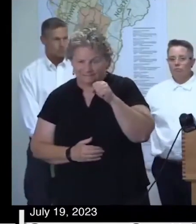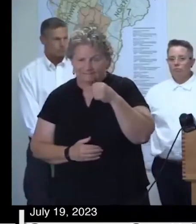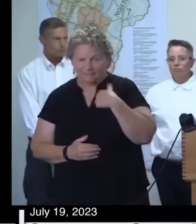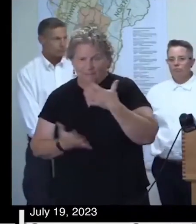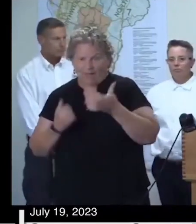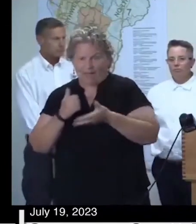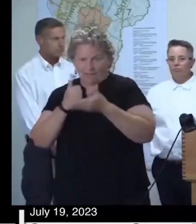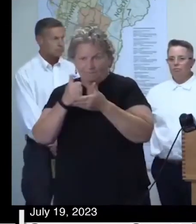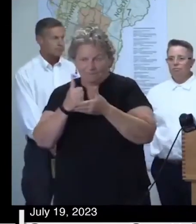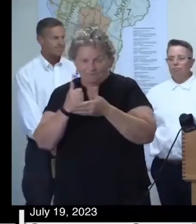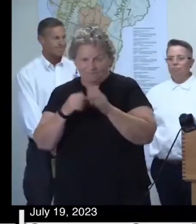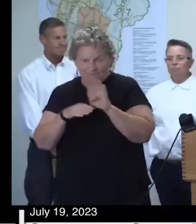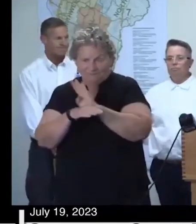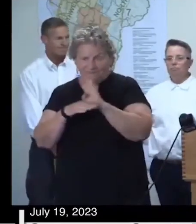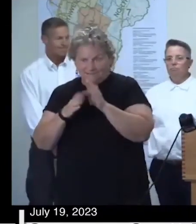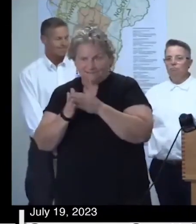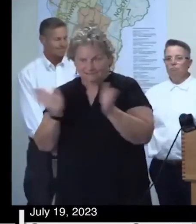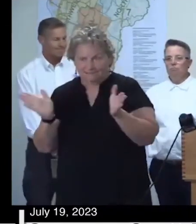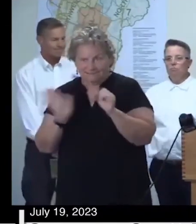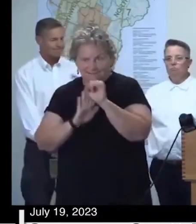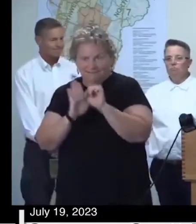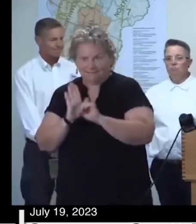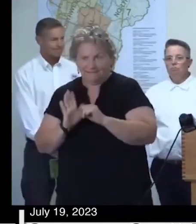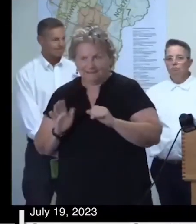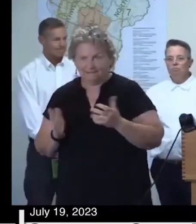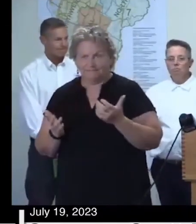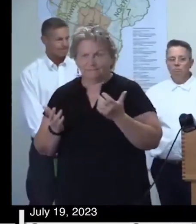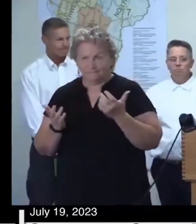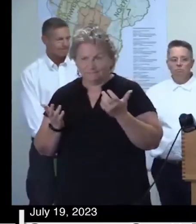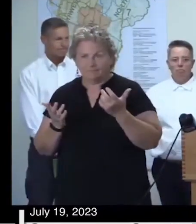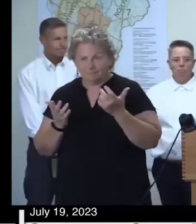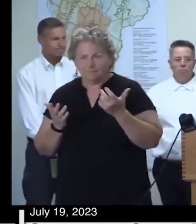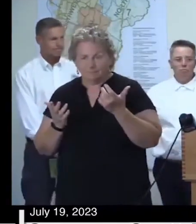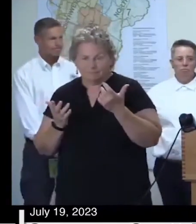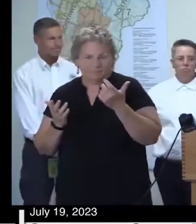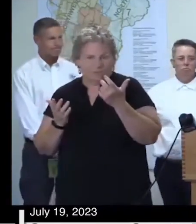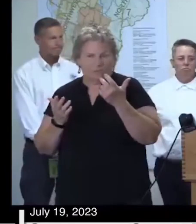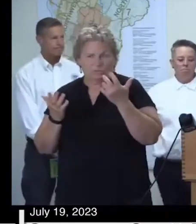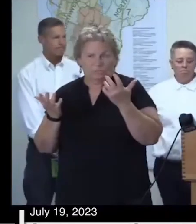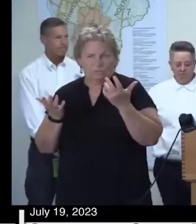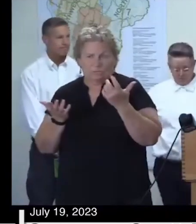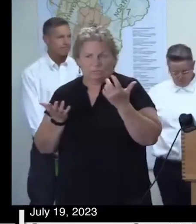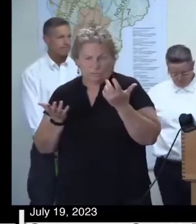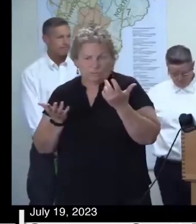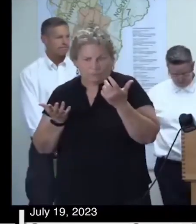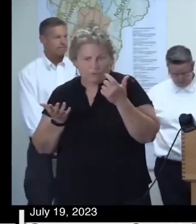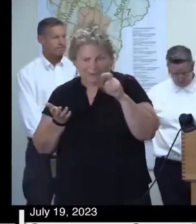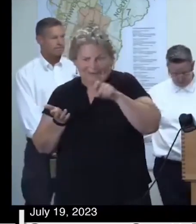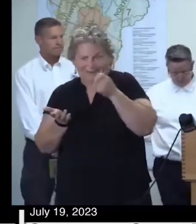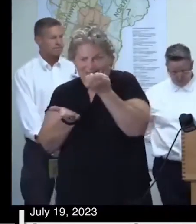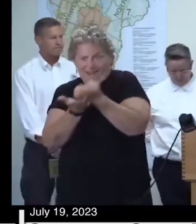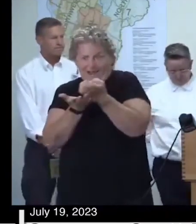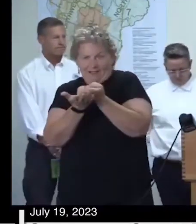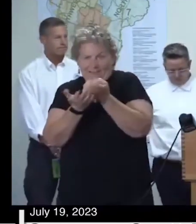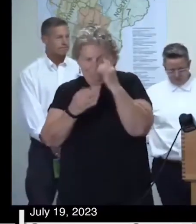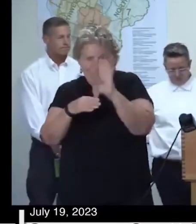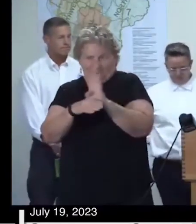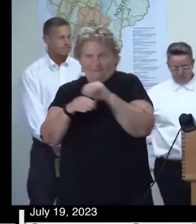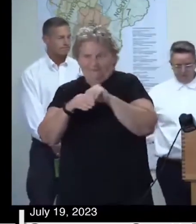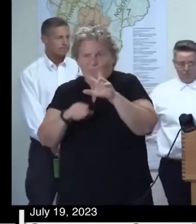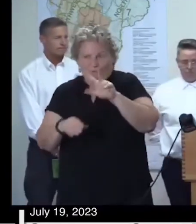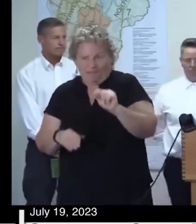state for economic recovery are going to be ongoing, and we're going to be asking for more assistance to